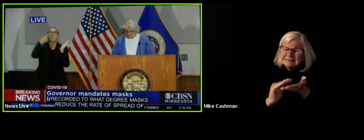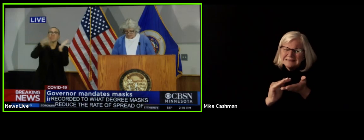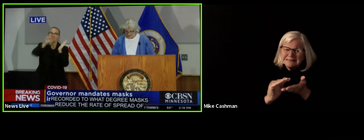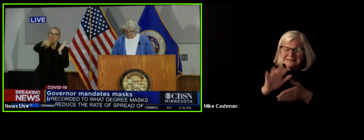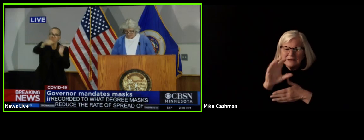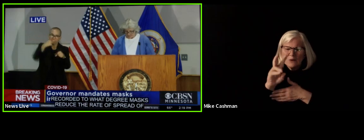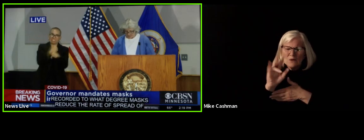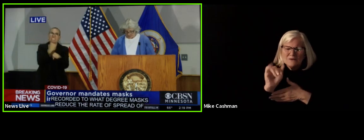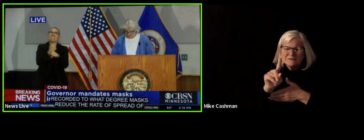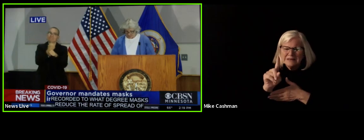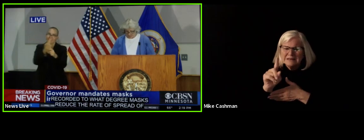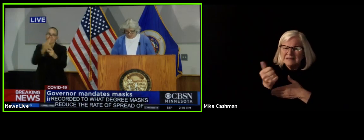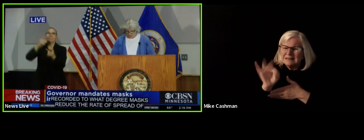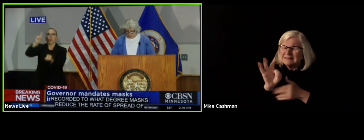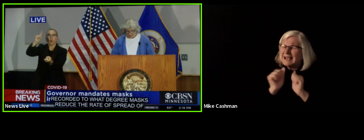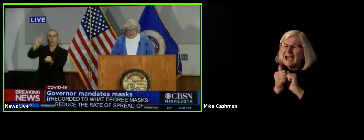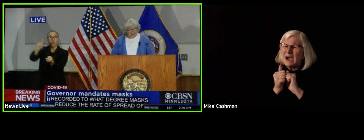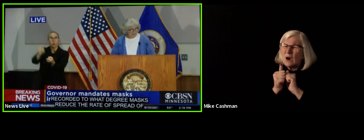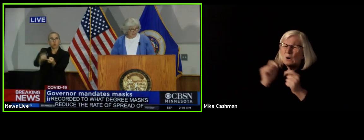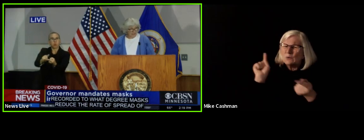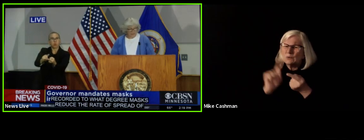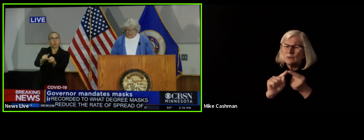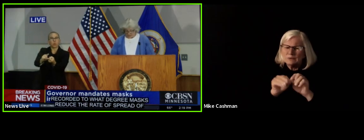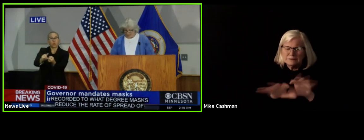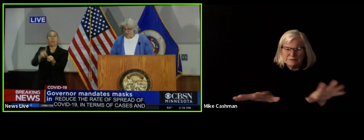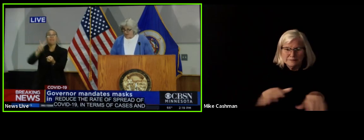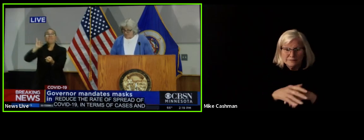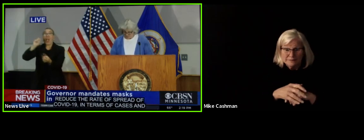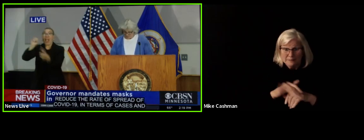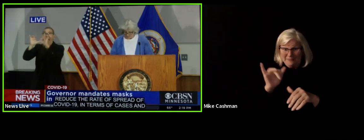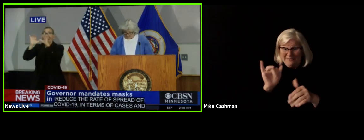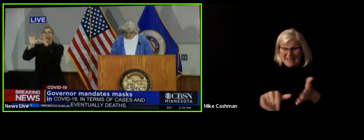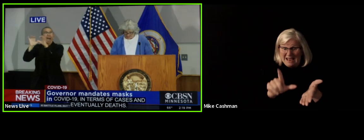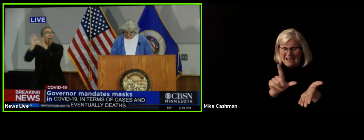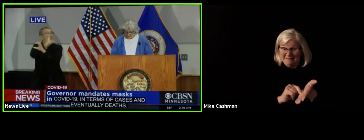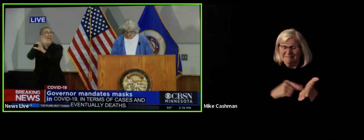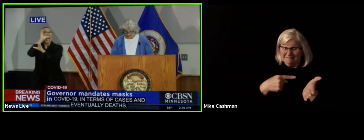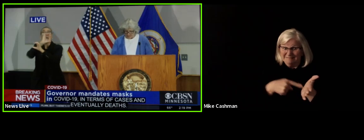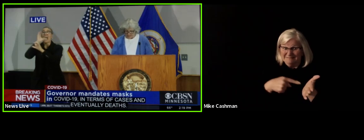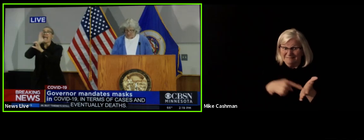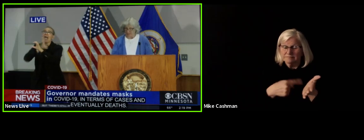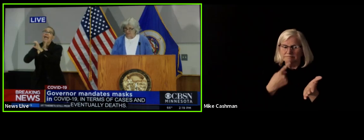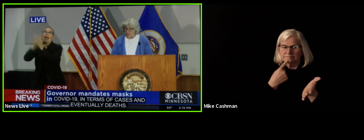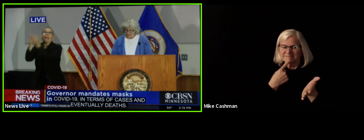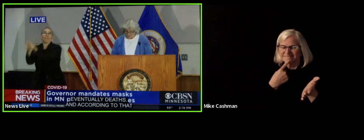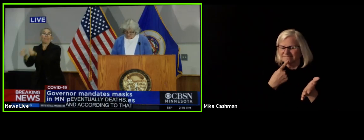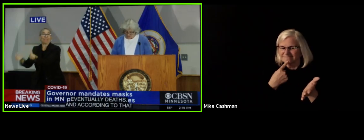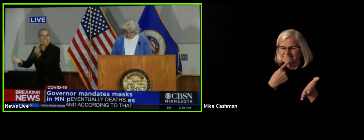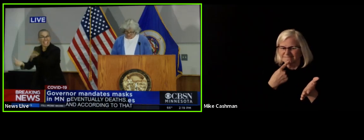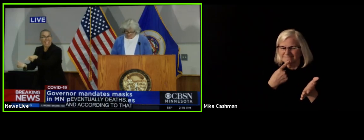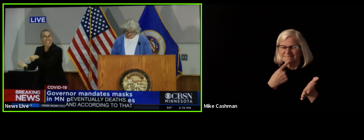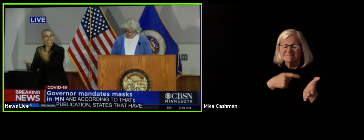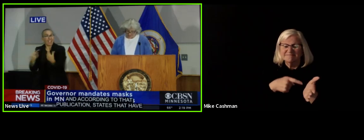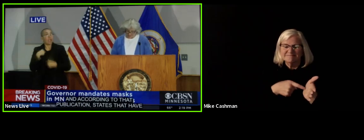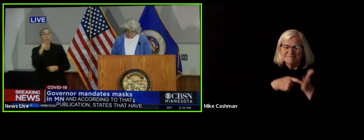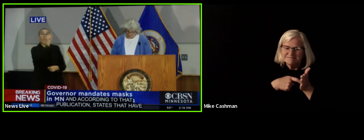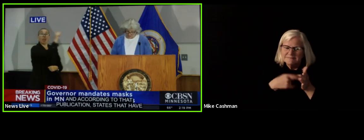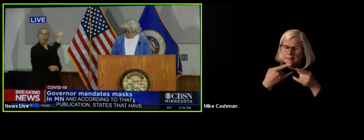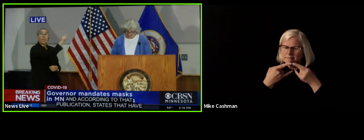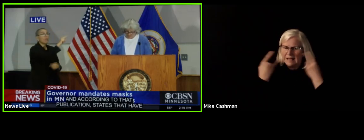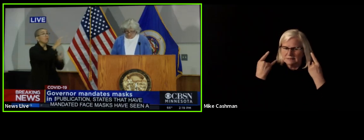deaths. And according to that publication, states that have mandated face masks have seen a greater decline in their daily